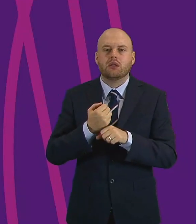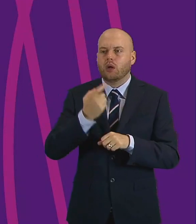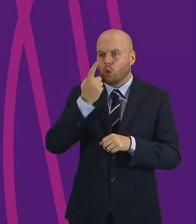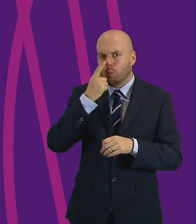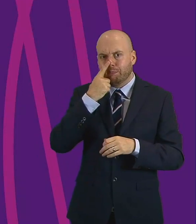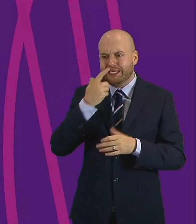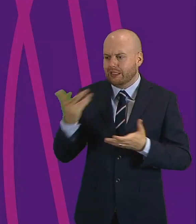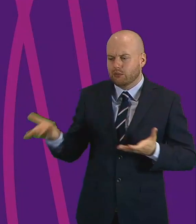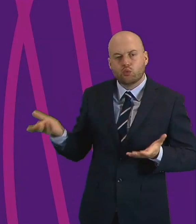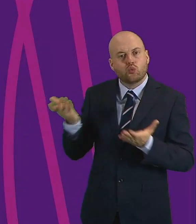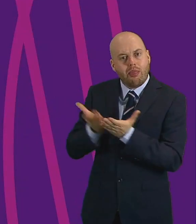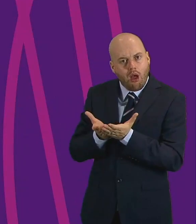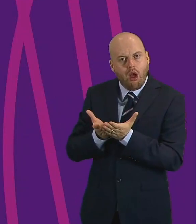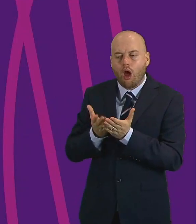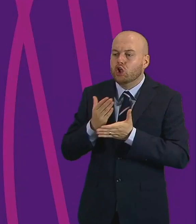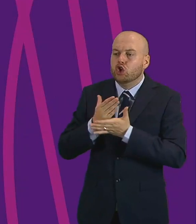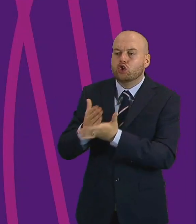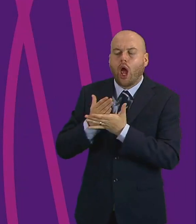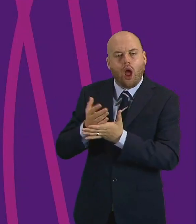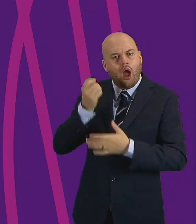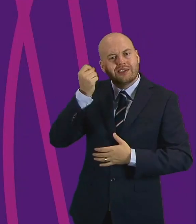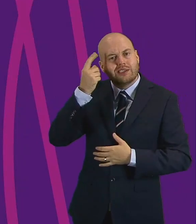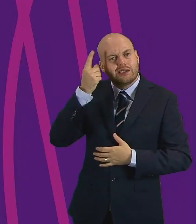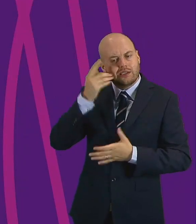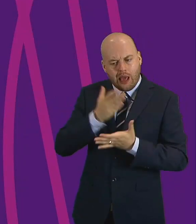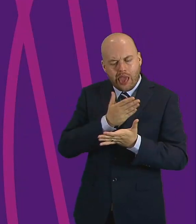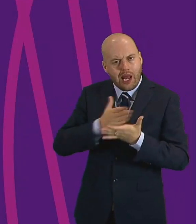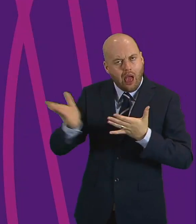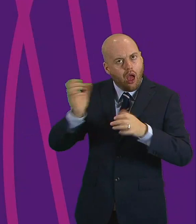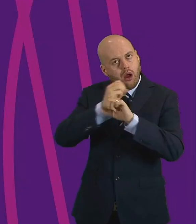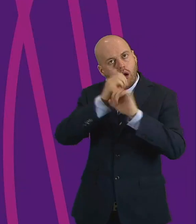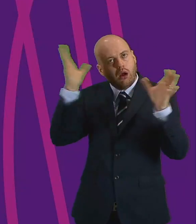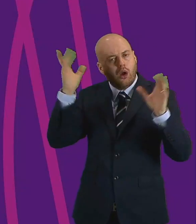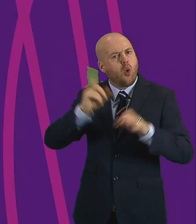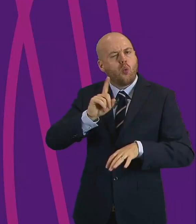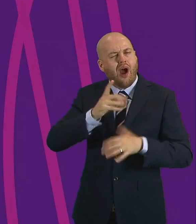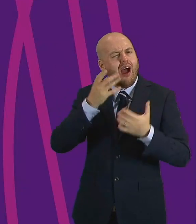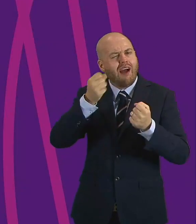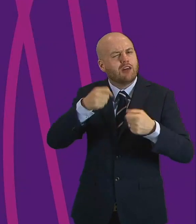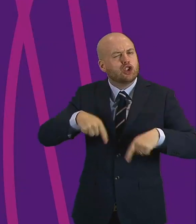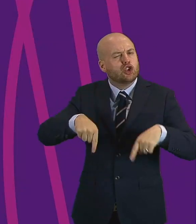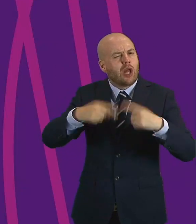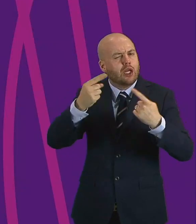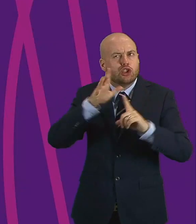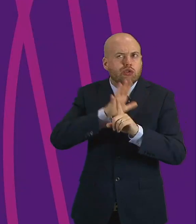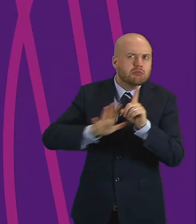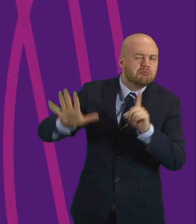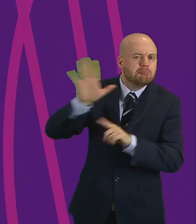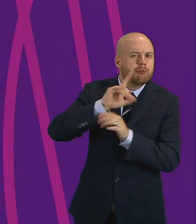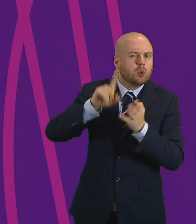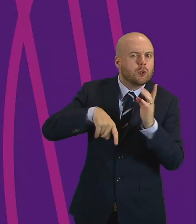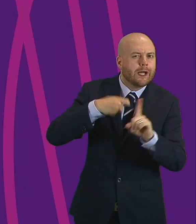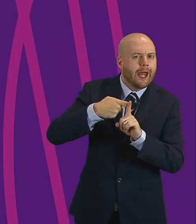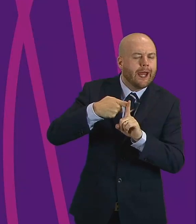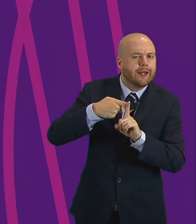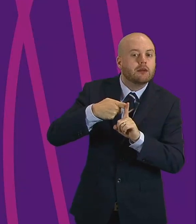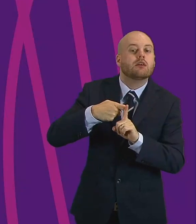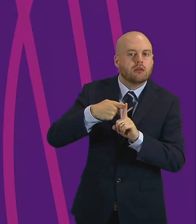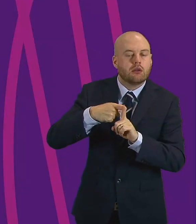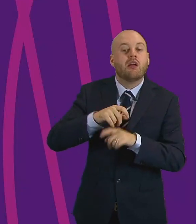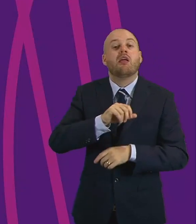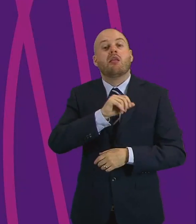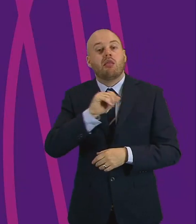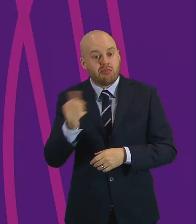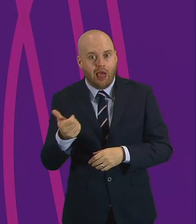proposals based on a shared understanding of the challenges faced across the country. Agreement about the fiscal levers then flow from